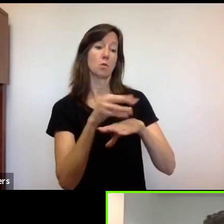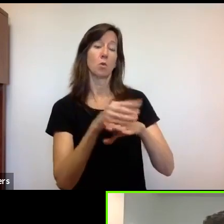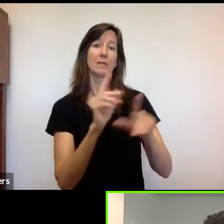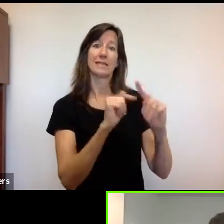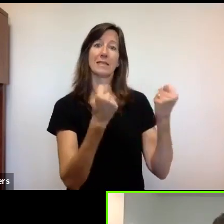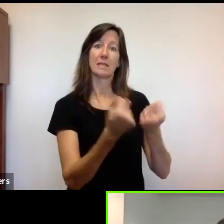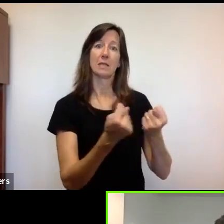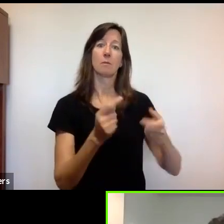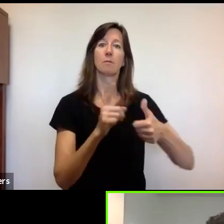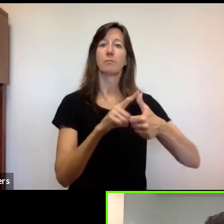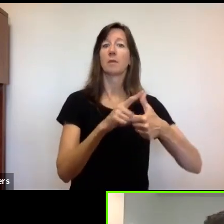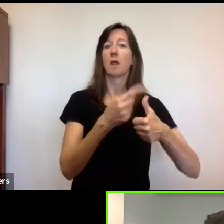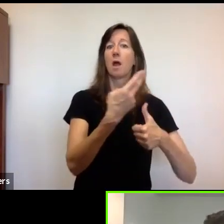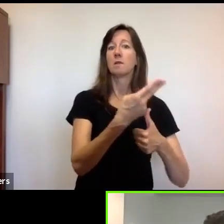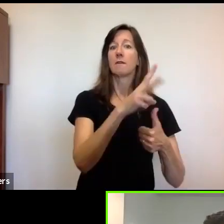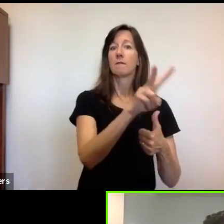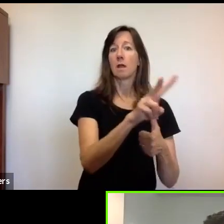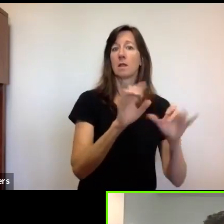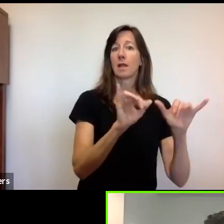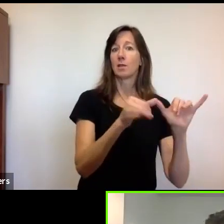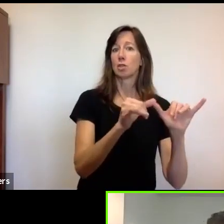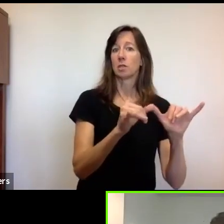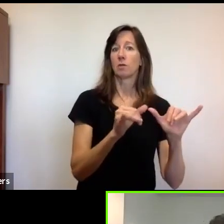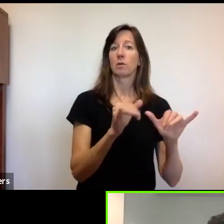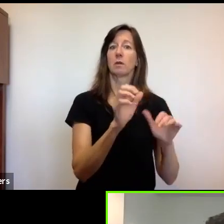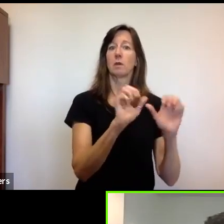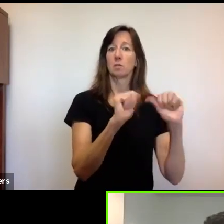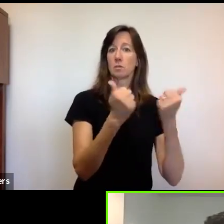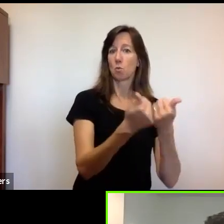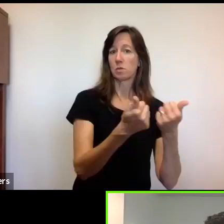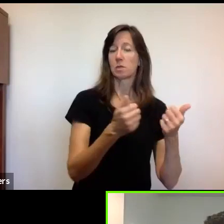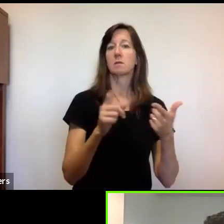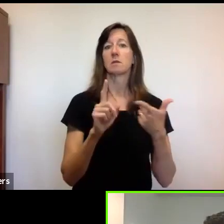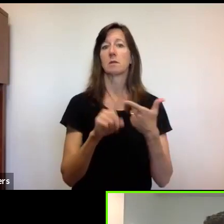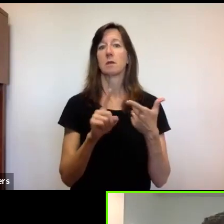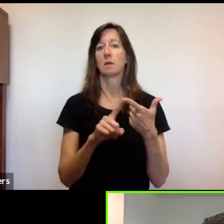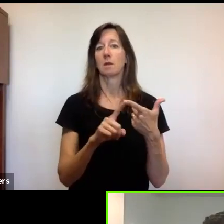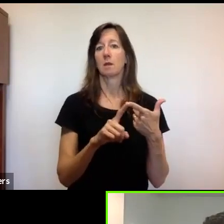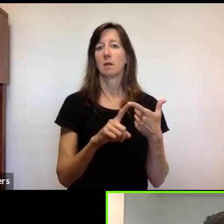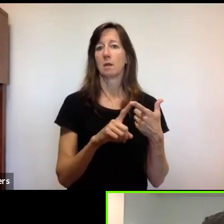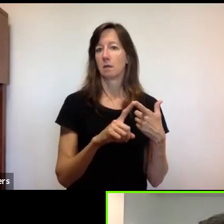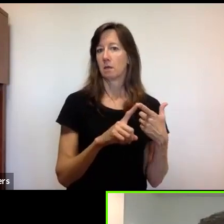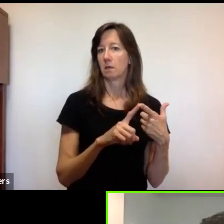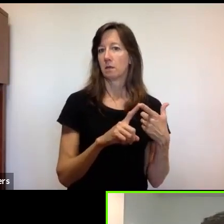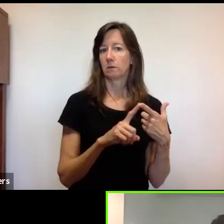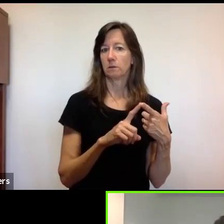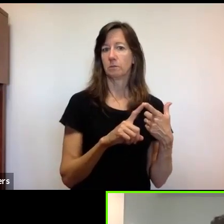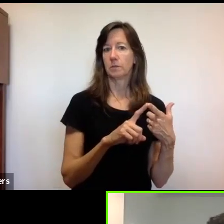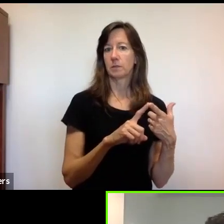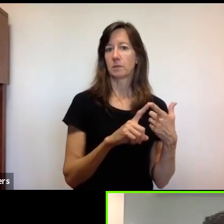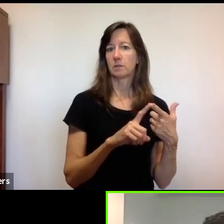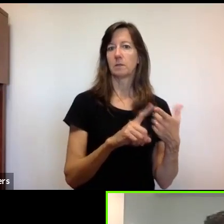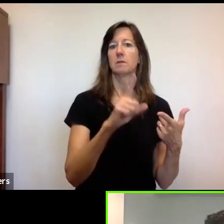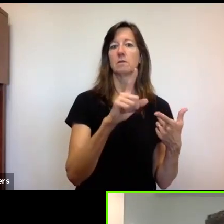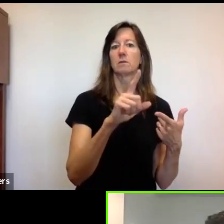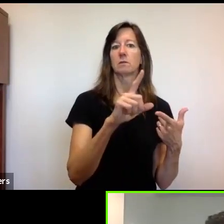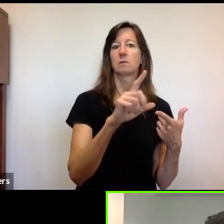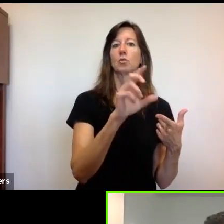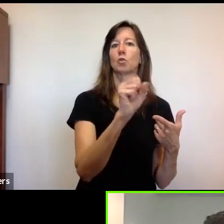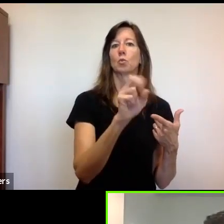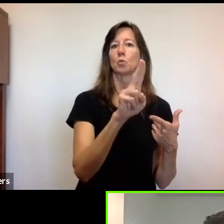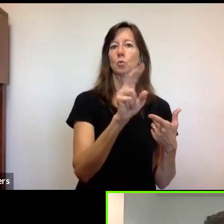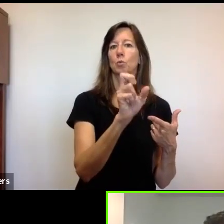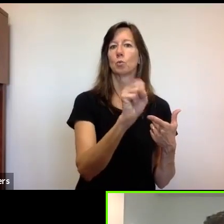Valley Engineering Associates and Susan Blickstein, Planning Policy Research, assisting us in that